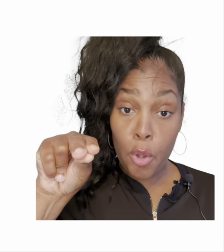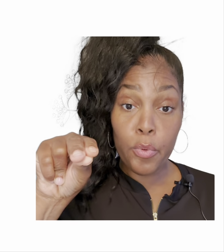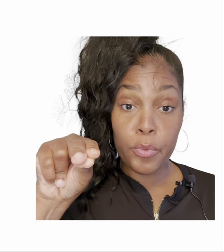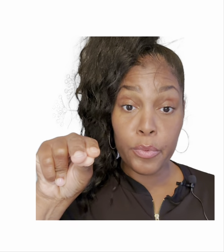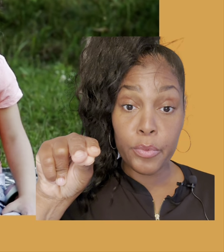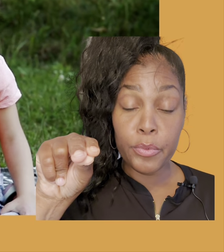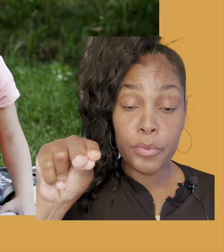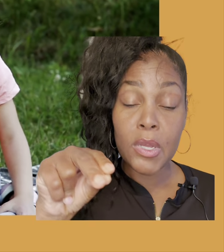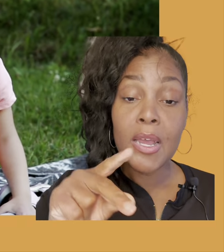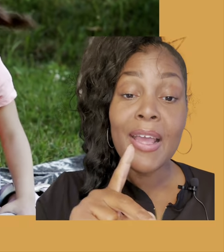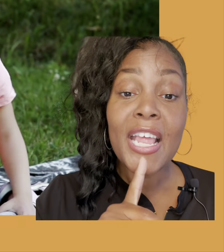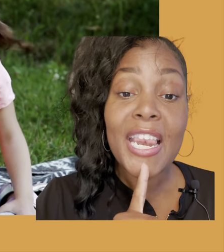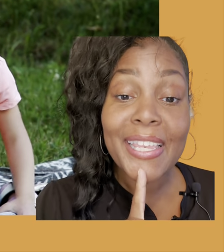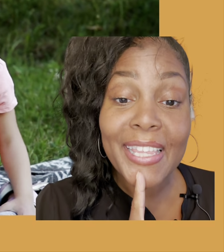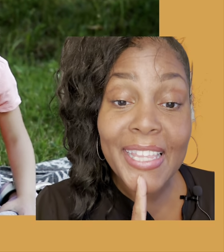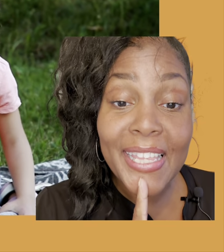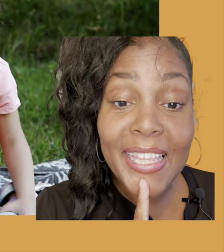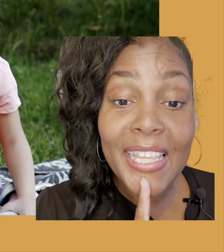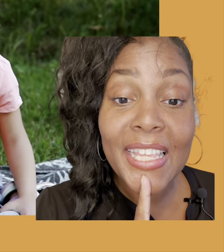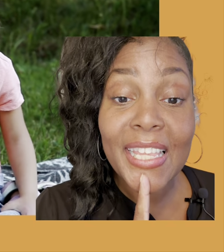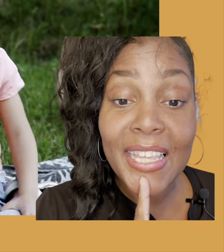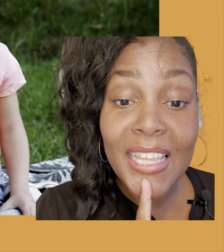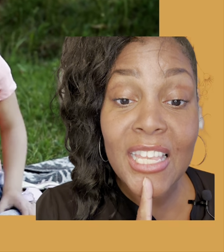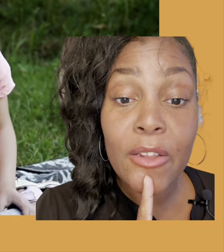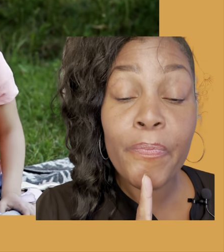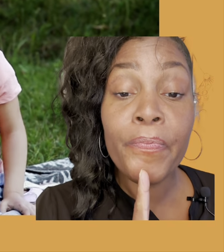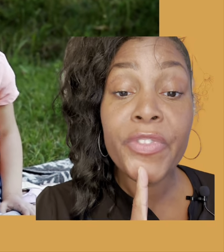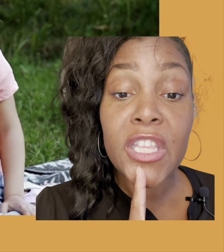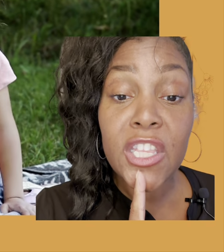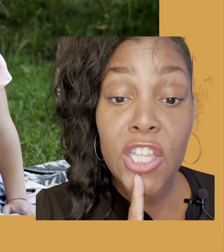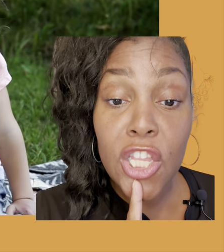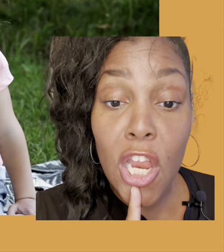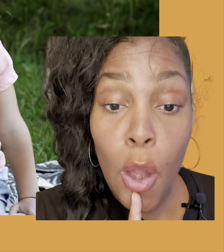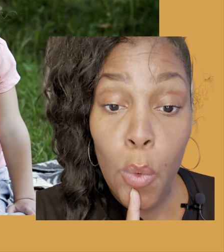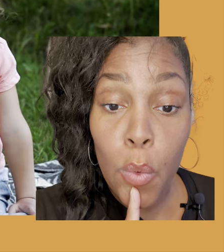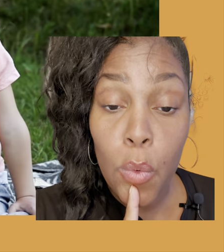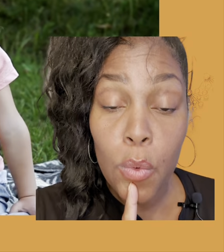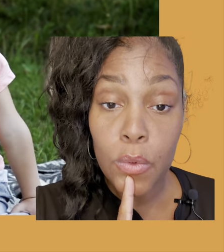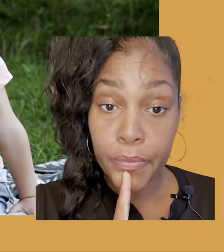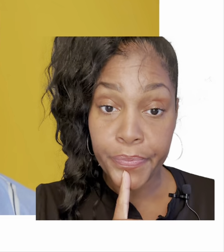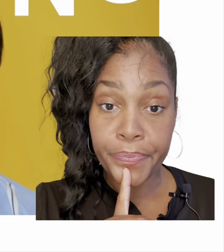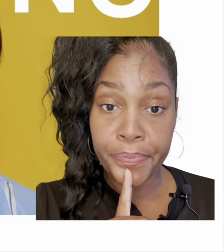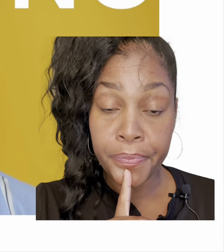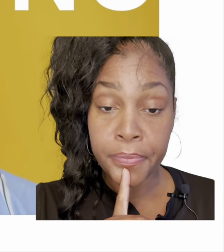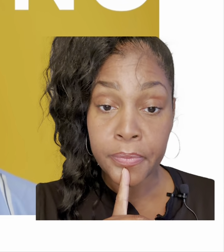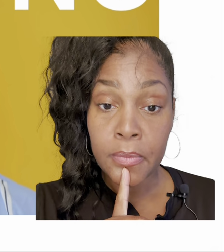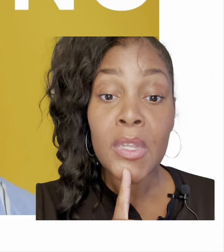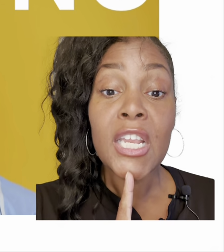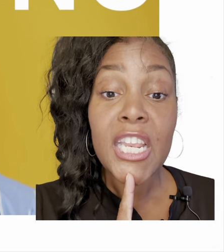No. No.